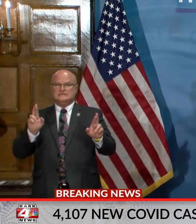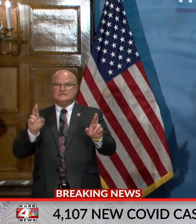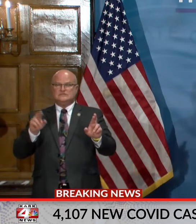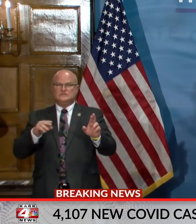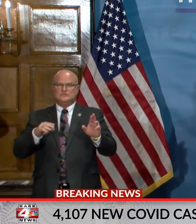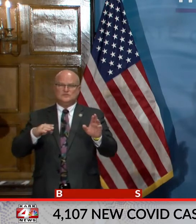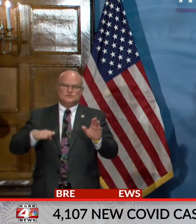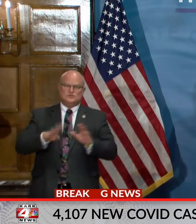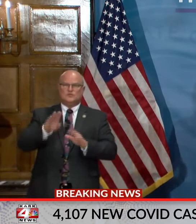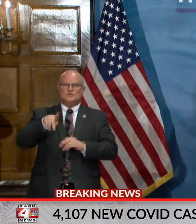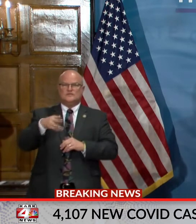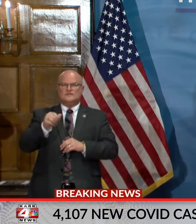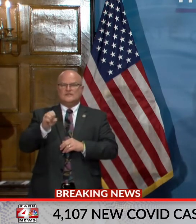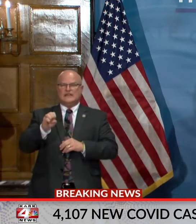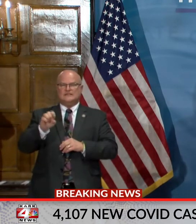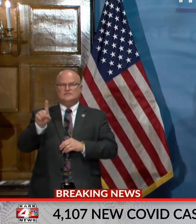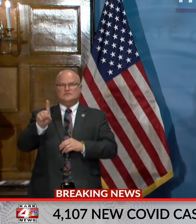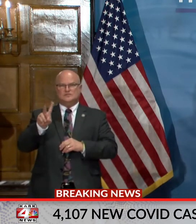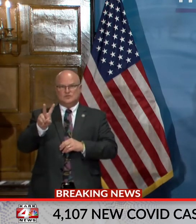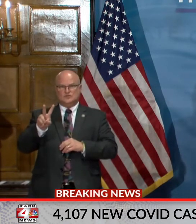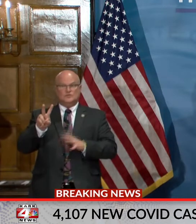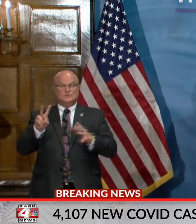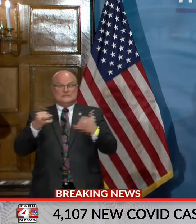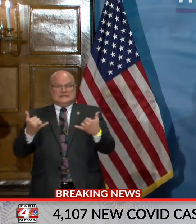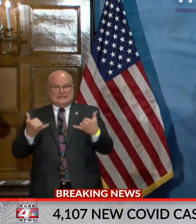phase 2. We're currently at surge phase 1.